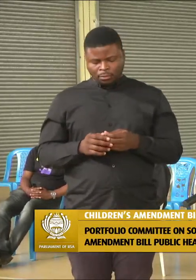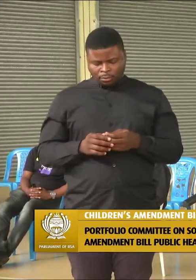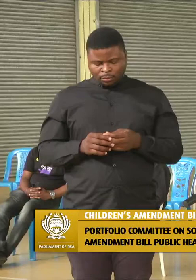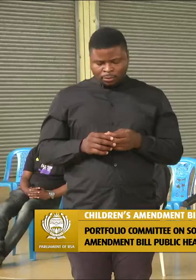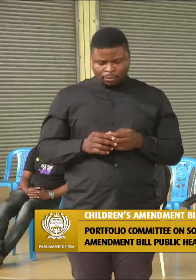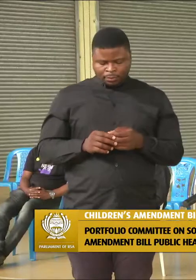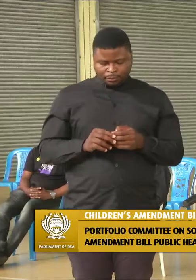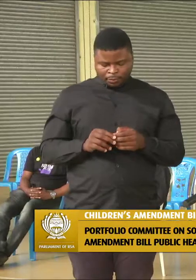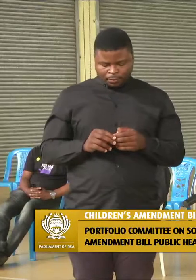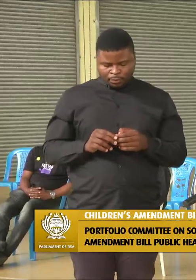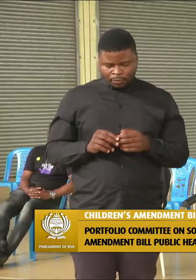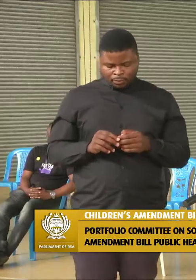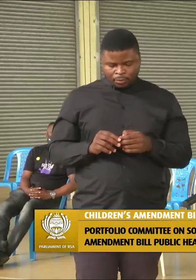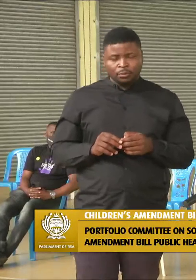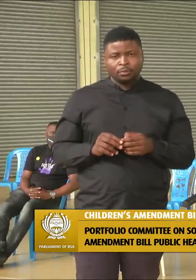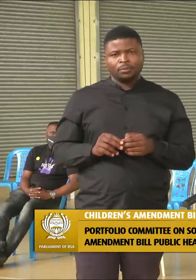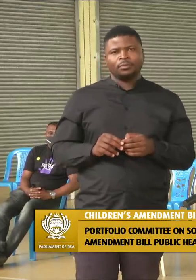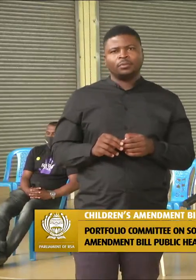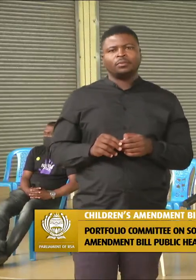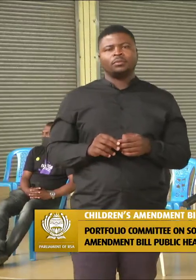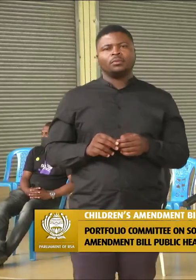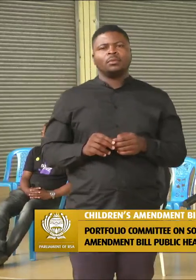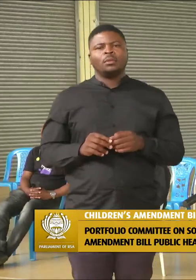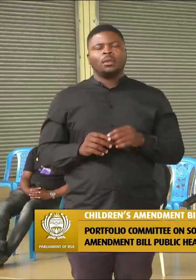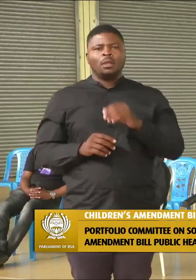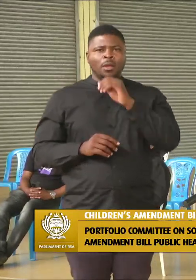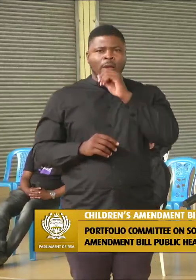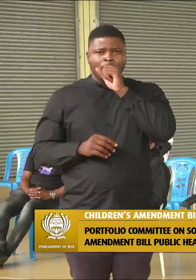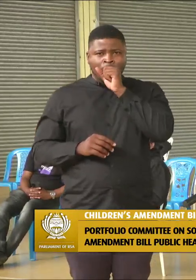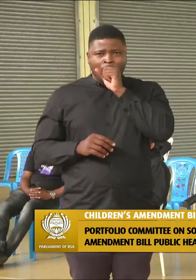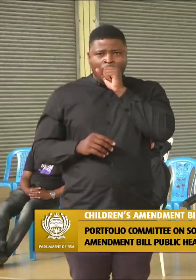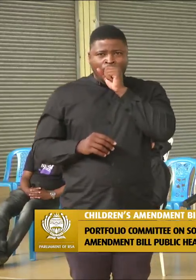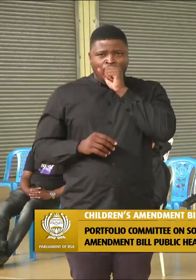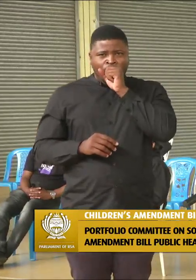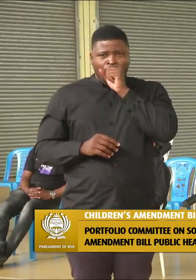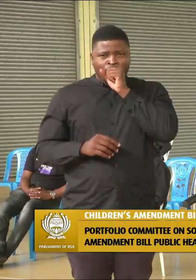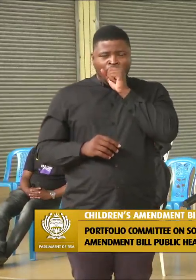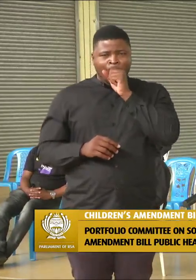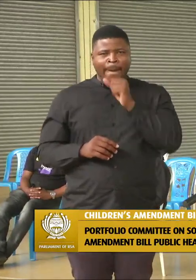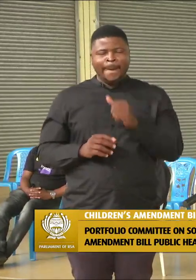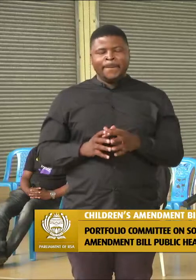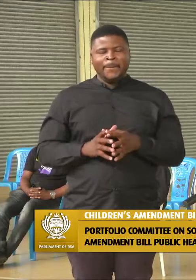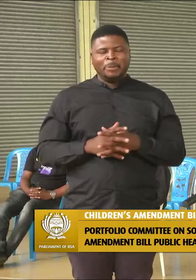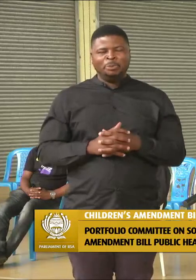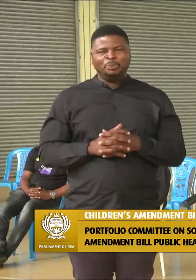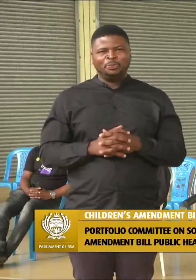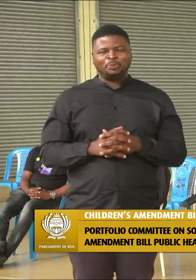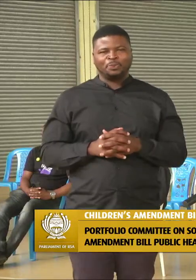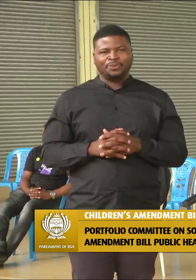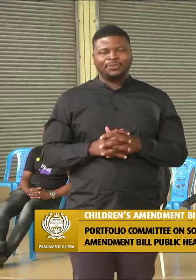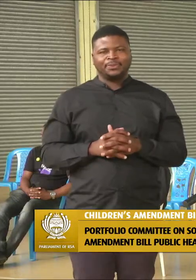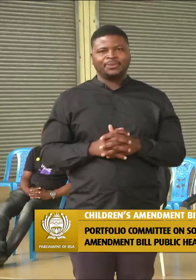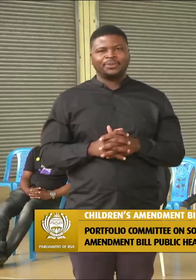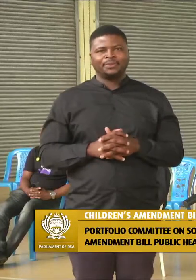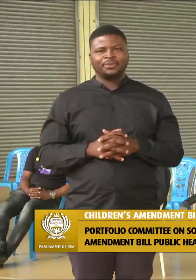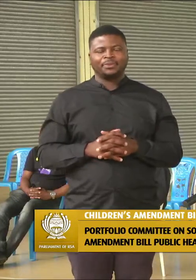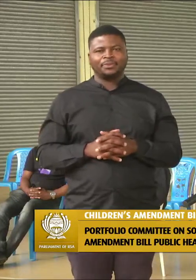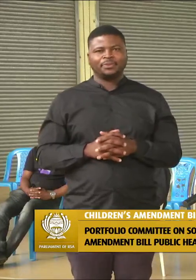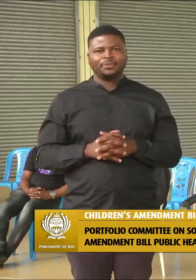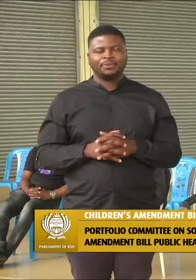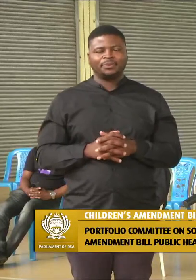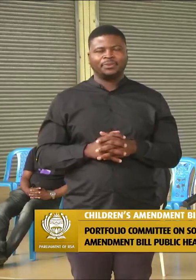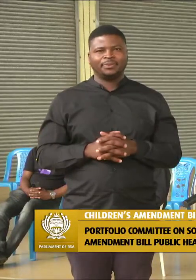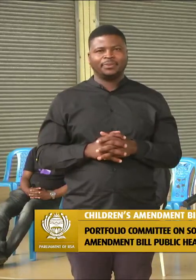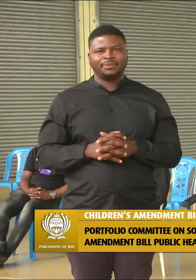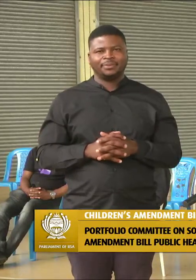kahle. Ngakho ke inkulisa ngiyocela ukuthi ngiyikhuthaze ukuthi ayisondele eduze kulabo sonhlala kahle ukuze ke basizane kulezo